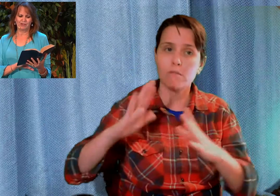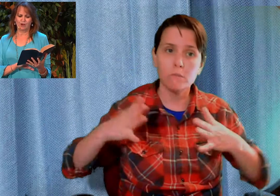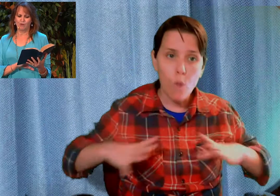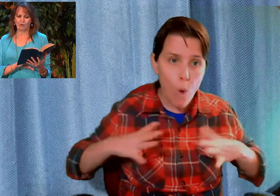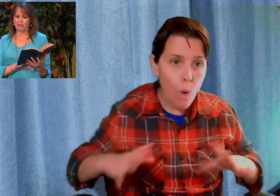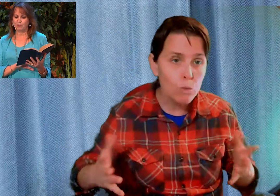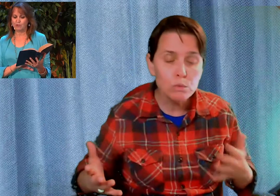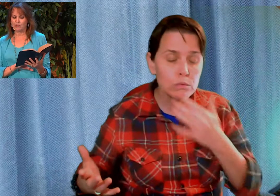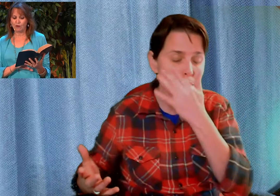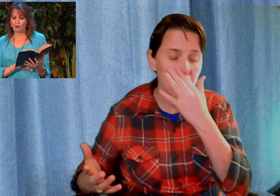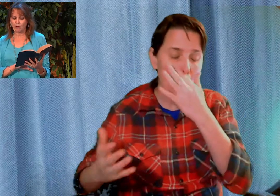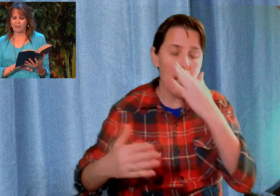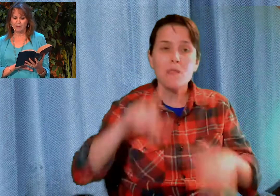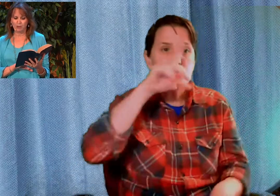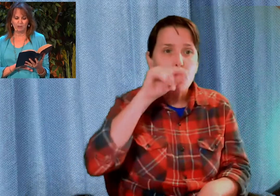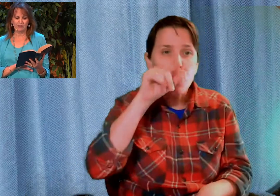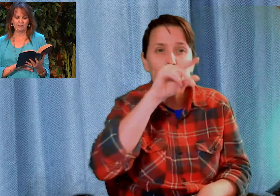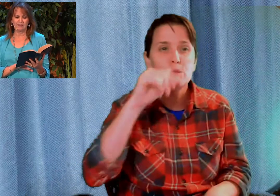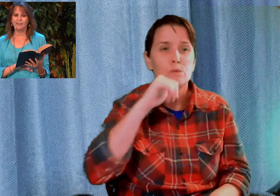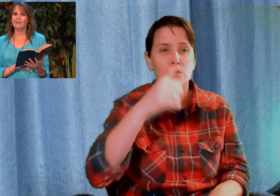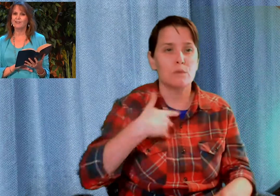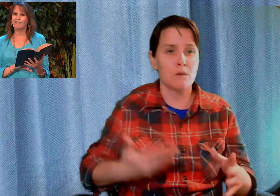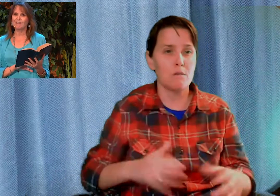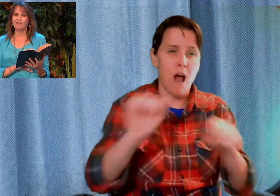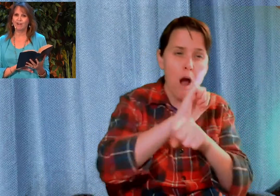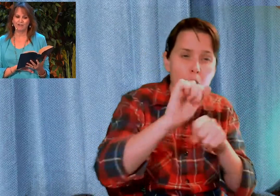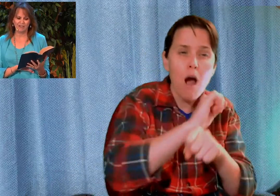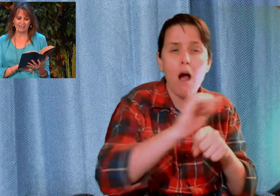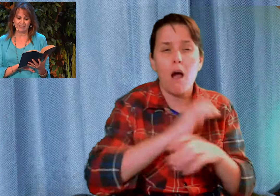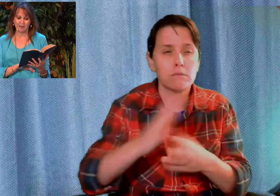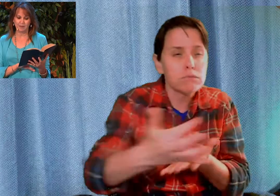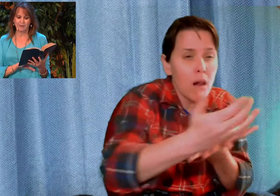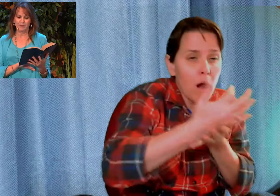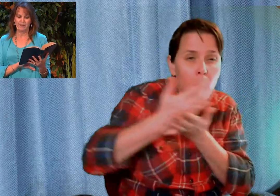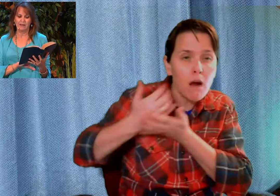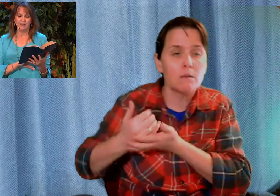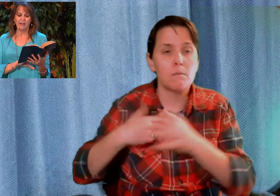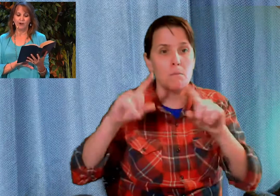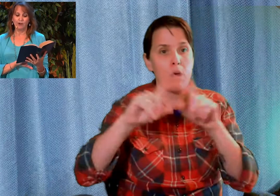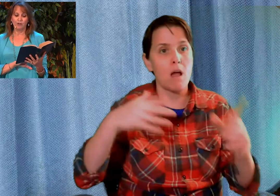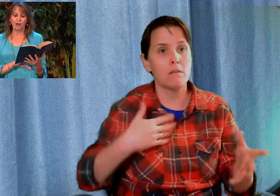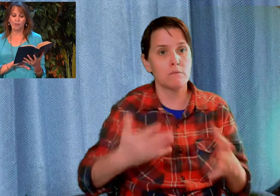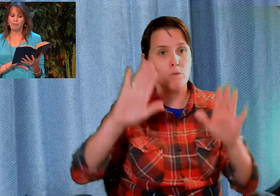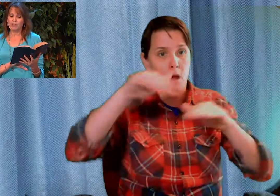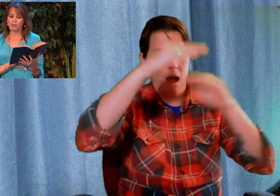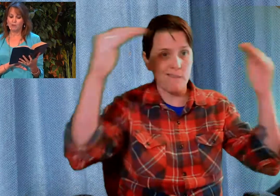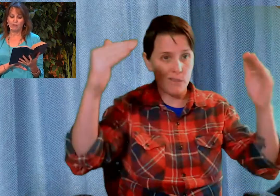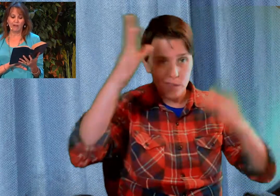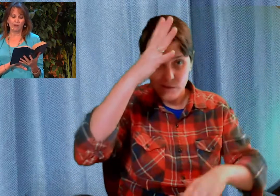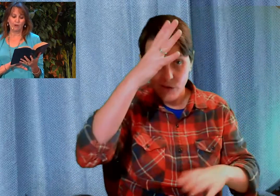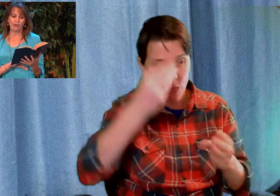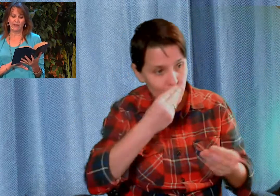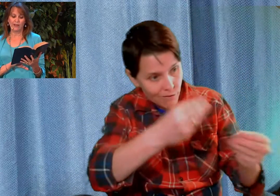not sow or reap or store away in barns, and yet your heavenly Father feeds them. And are you not much